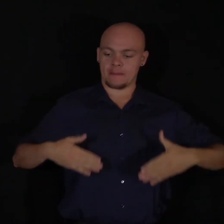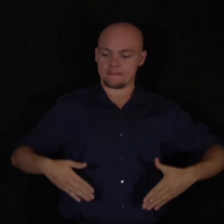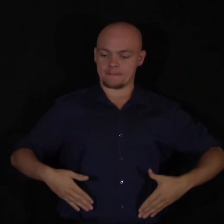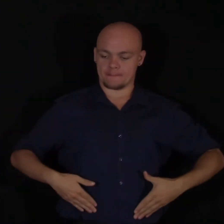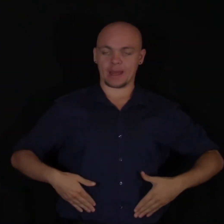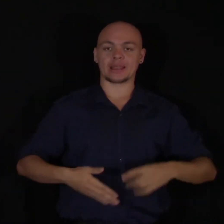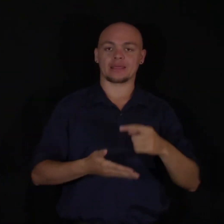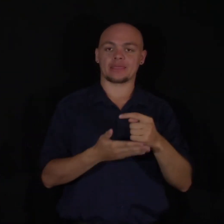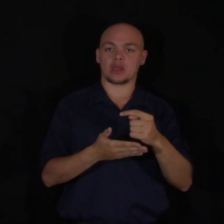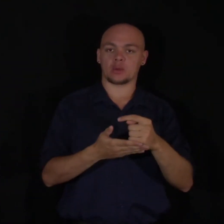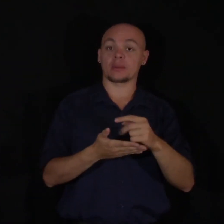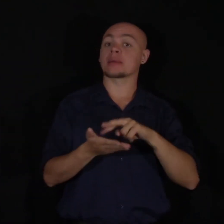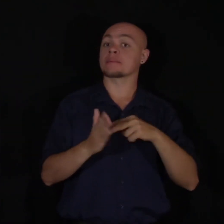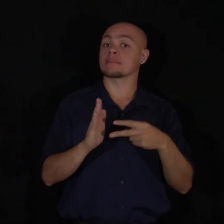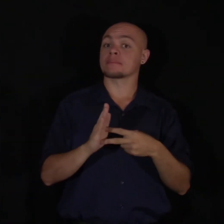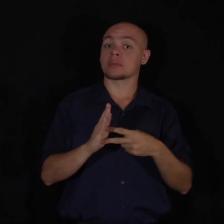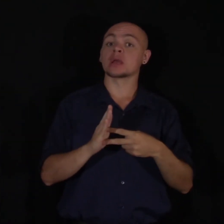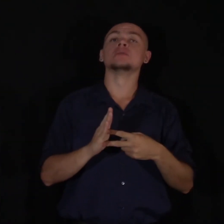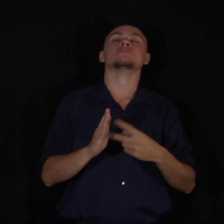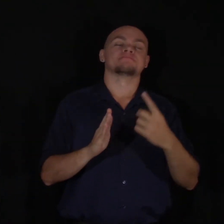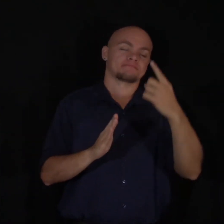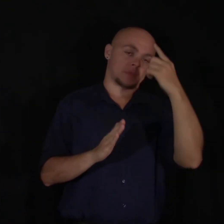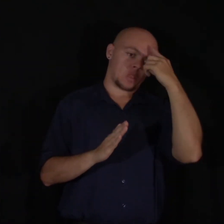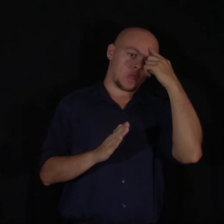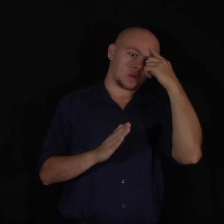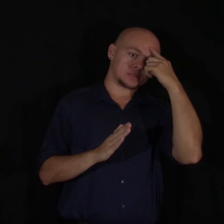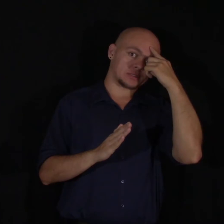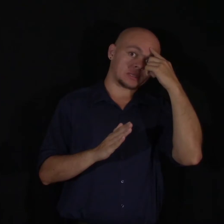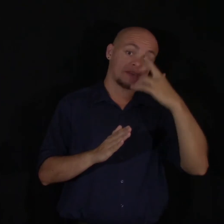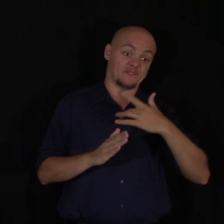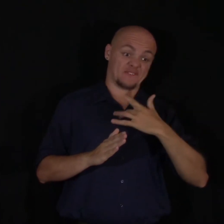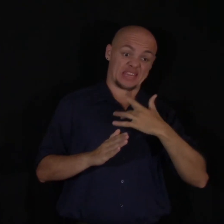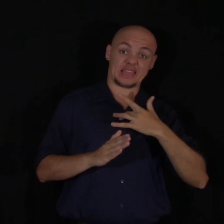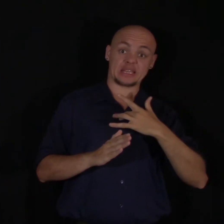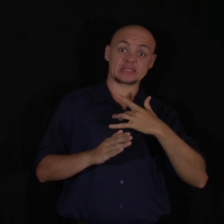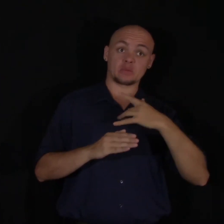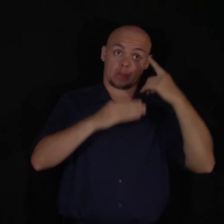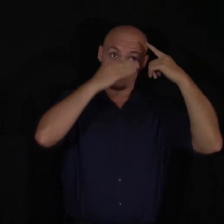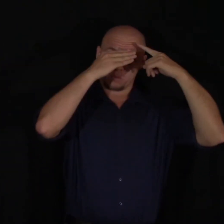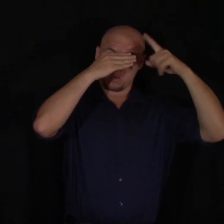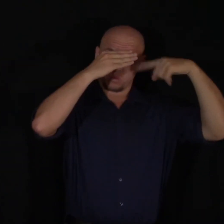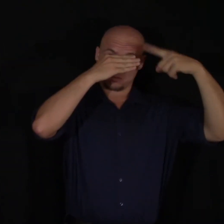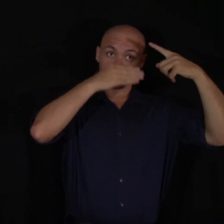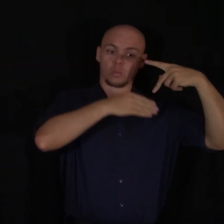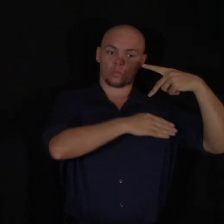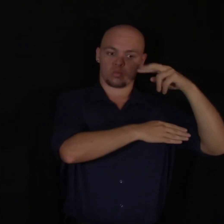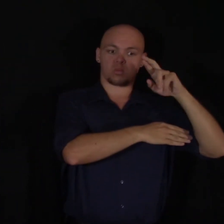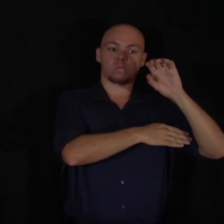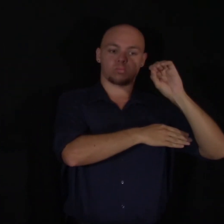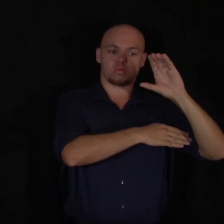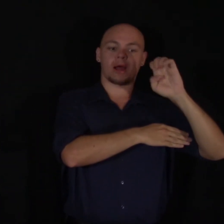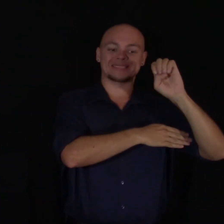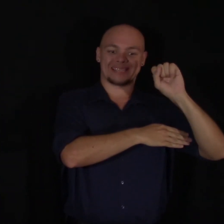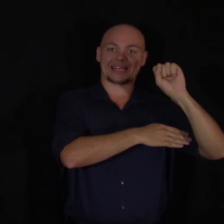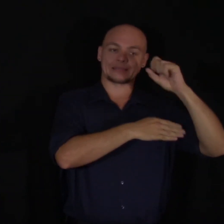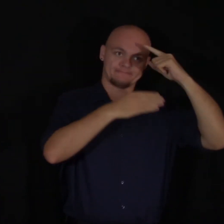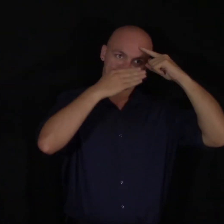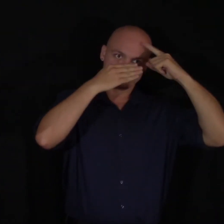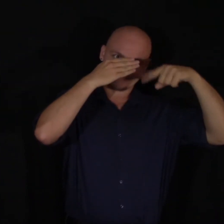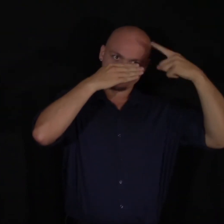process feelings and thoughts and emotions in our mind, but we also process them in the body. We manage them